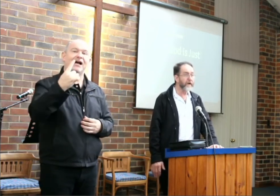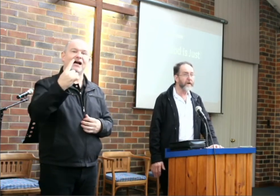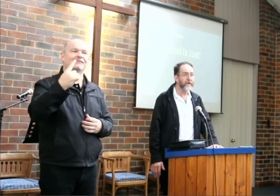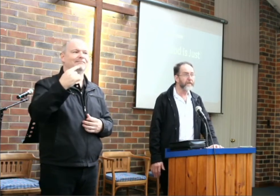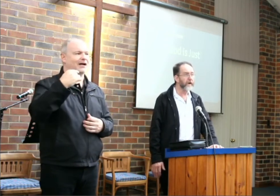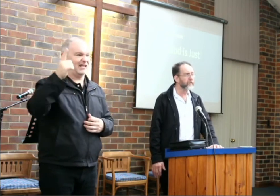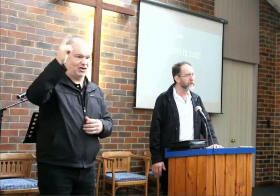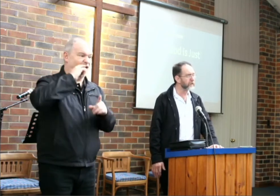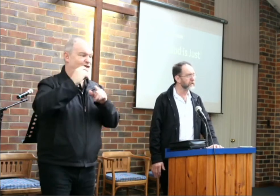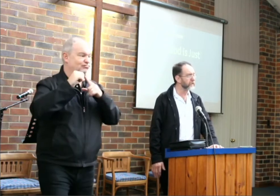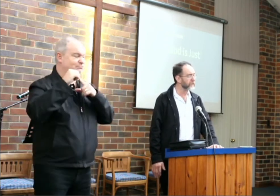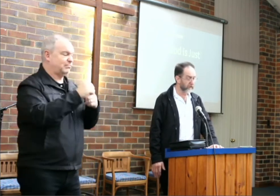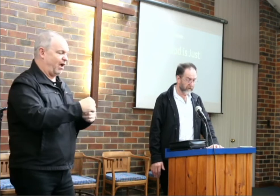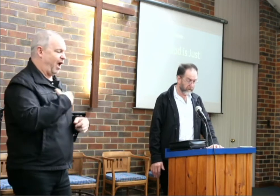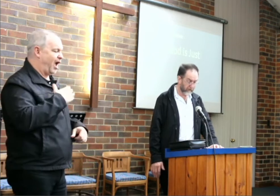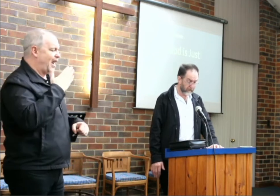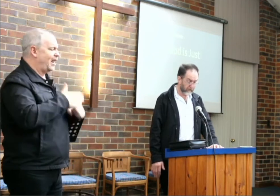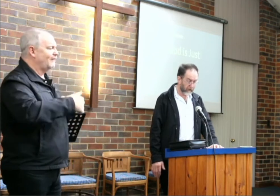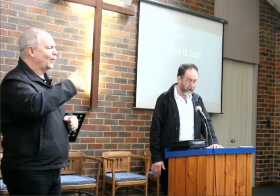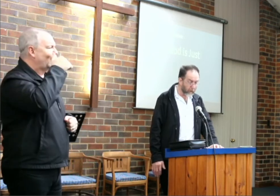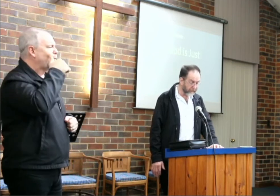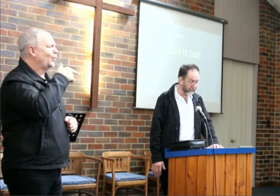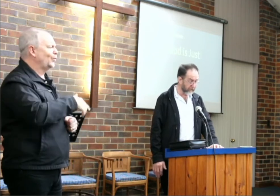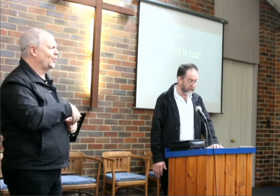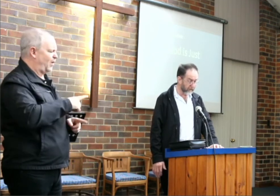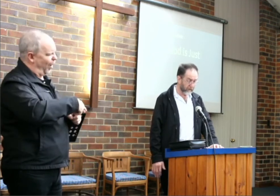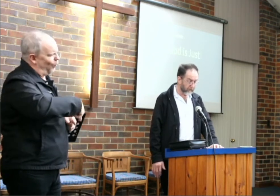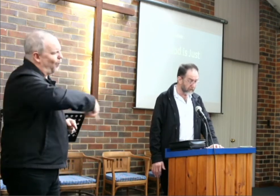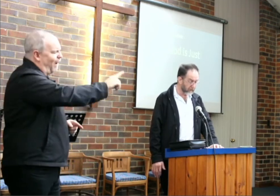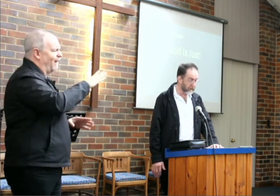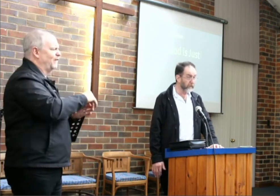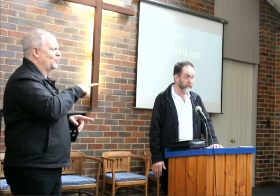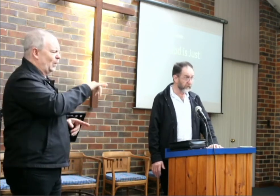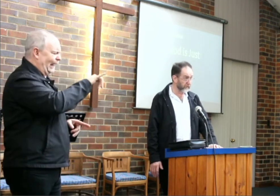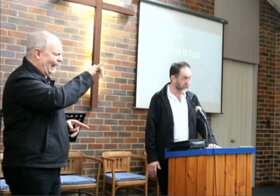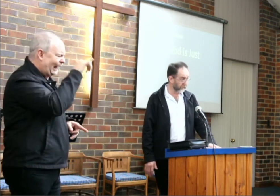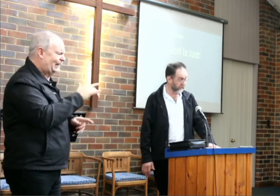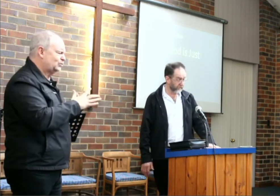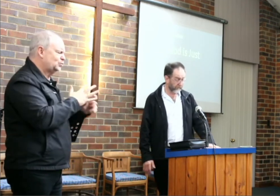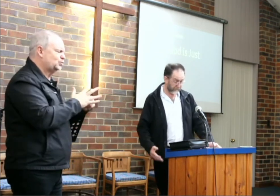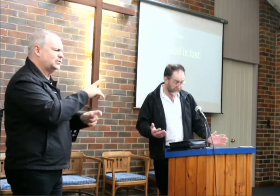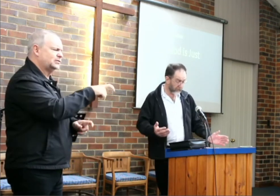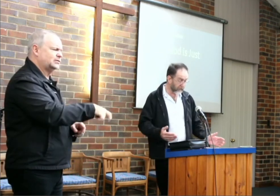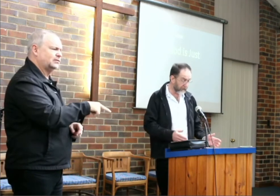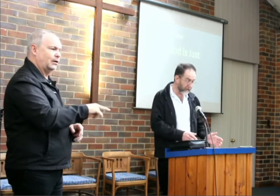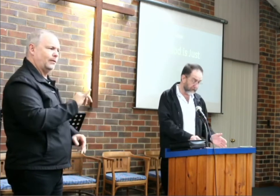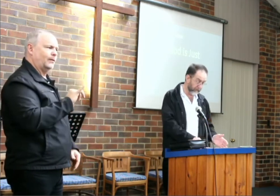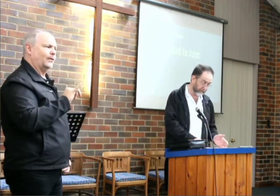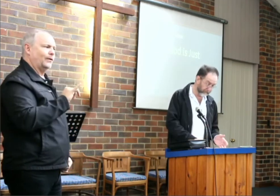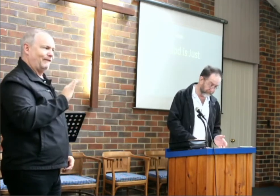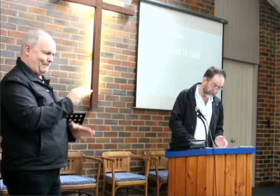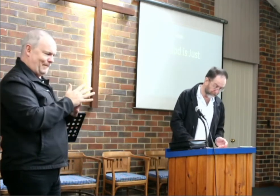I never knew you. Away from me, you evildoers. Straight out of